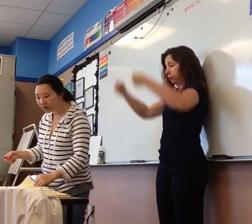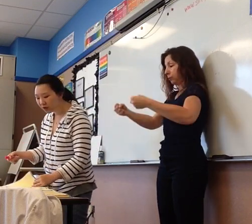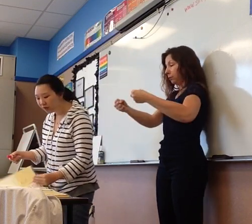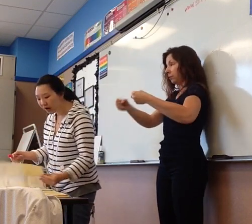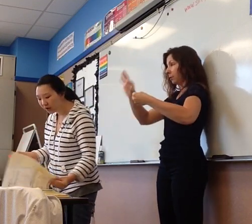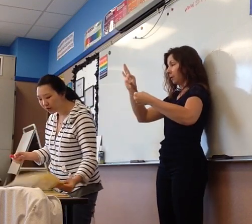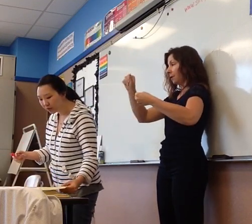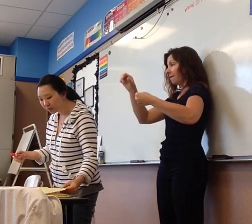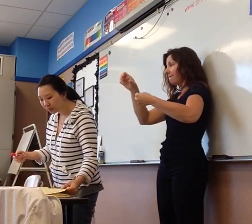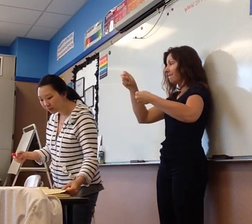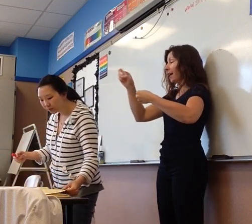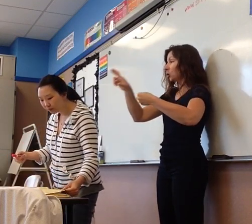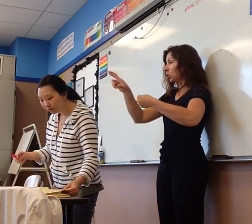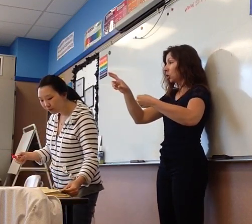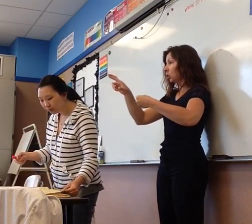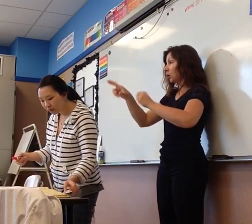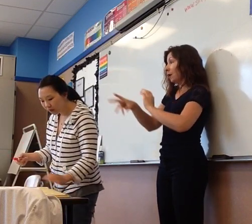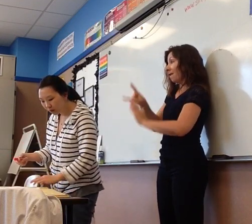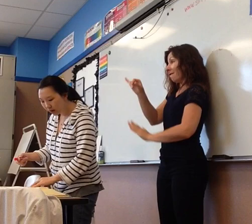for the 0 value.